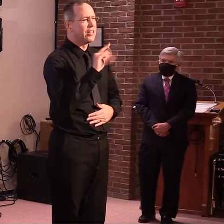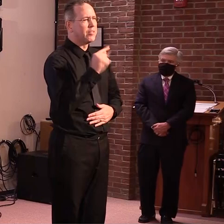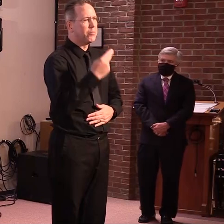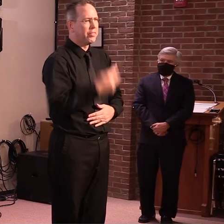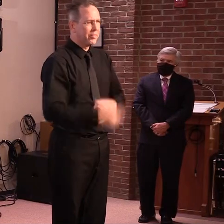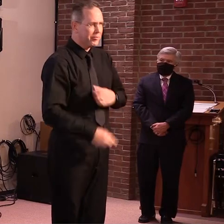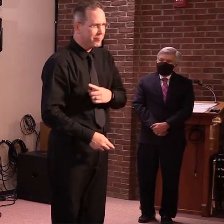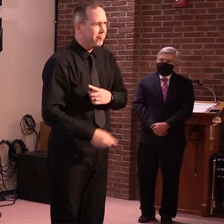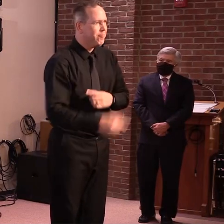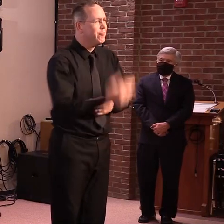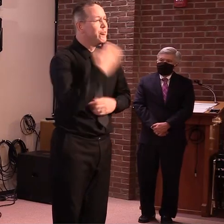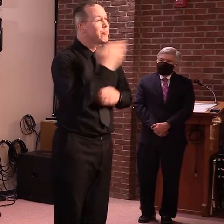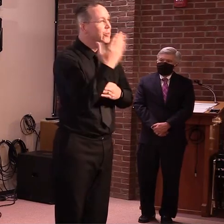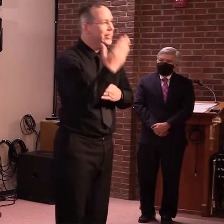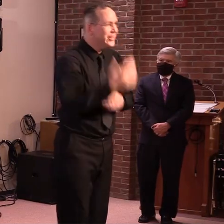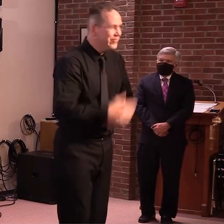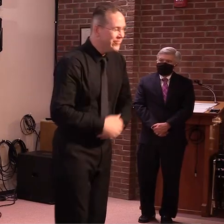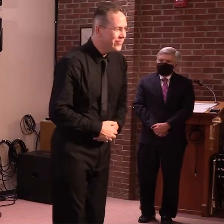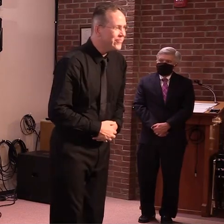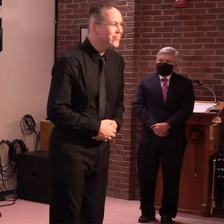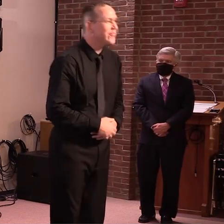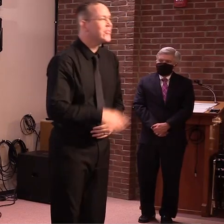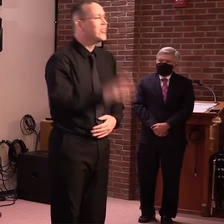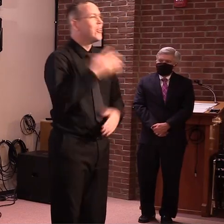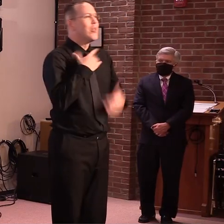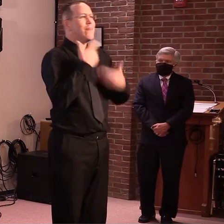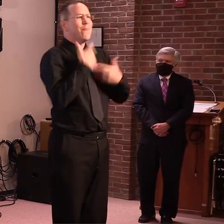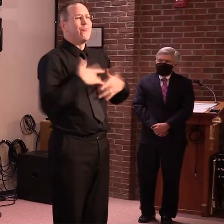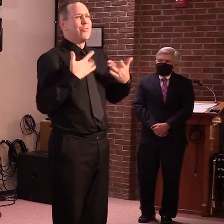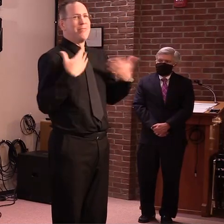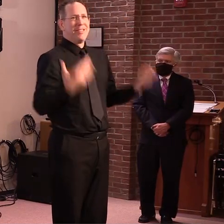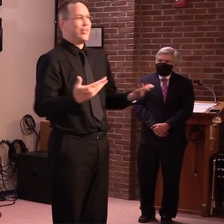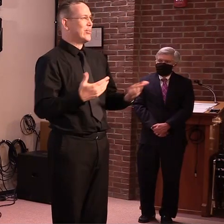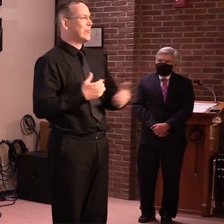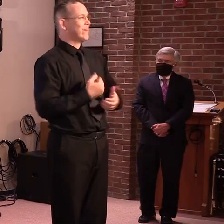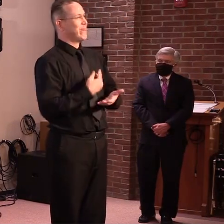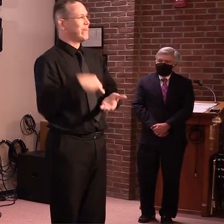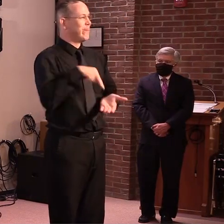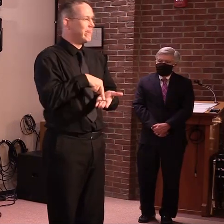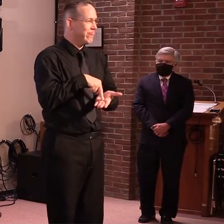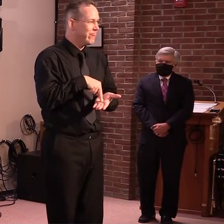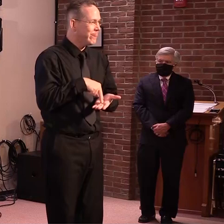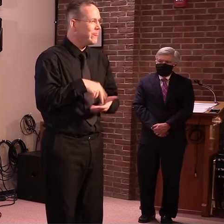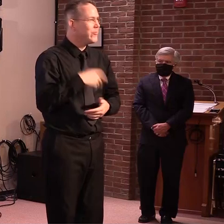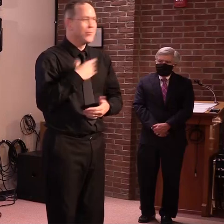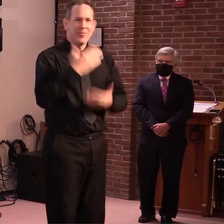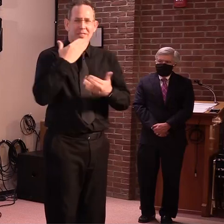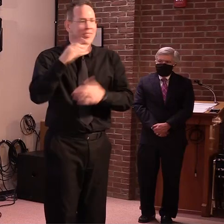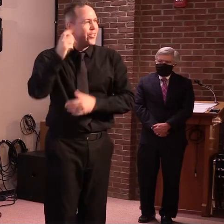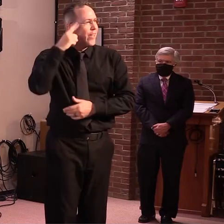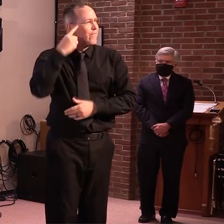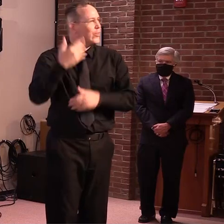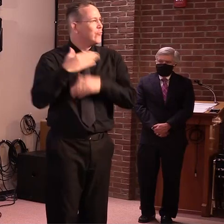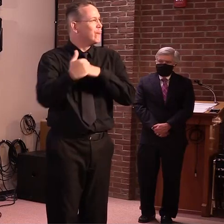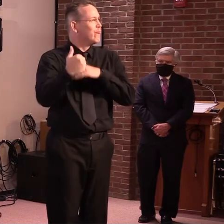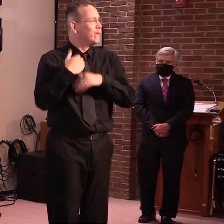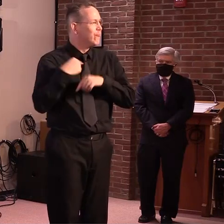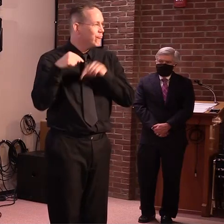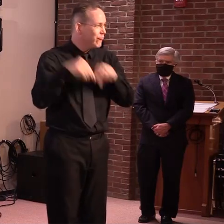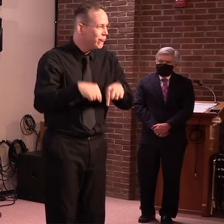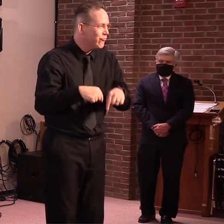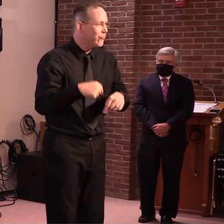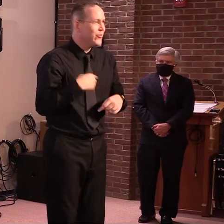Good morning. It's a pleasure to be here, and I want to thank the governor and his team for including us in this press availability for what I think